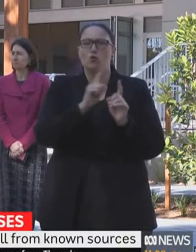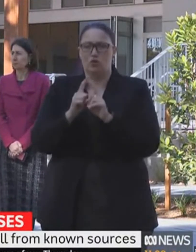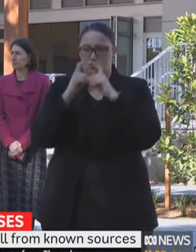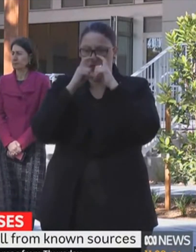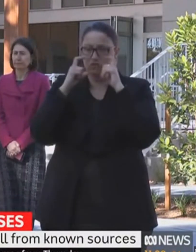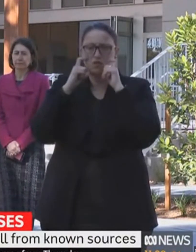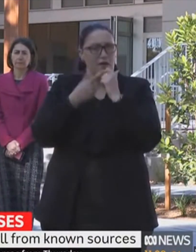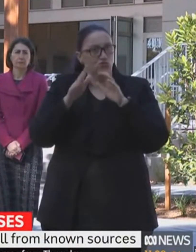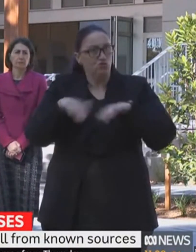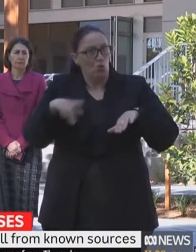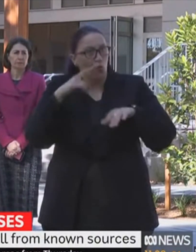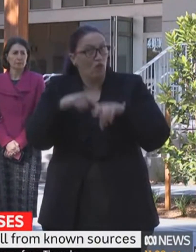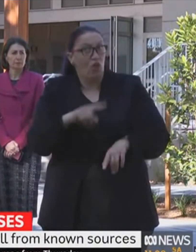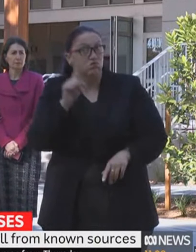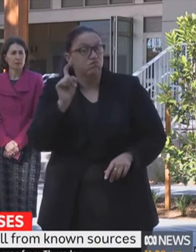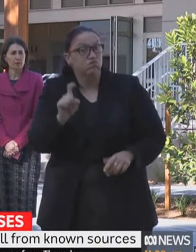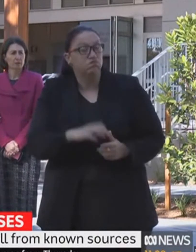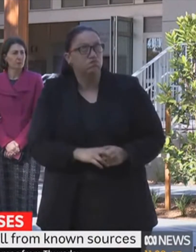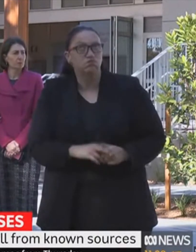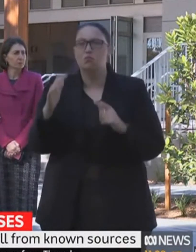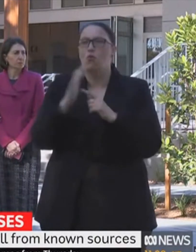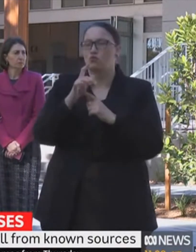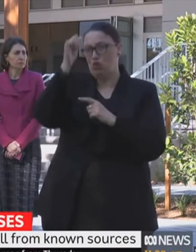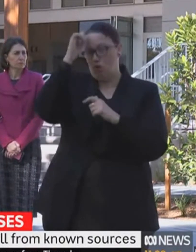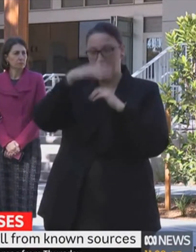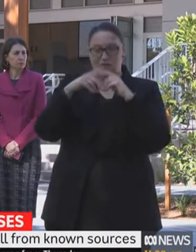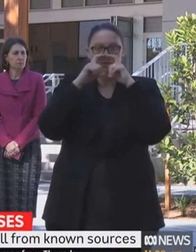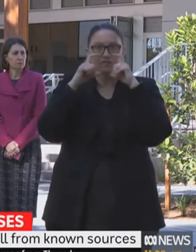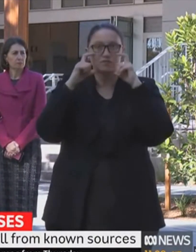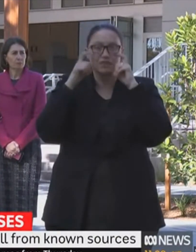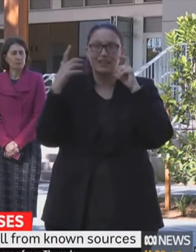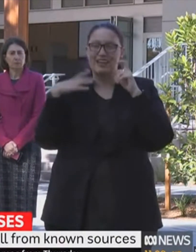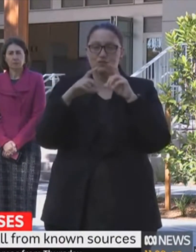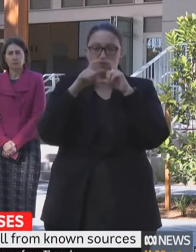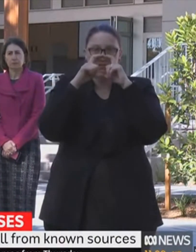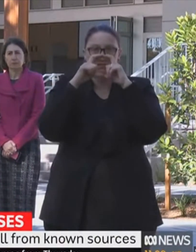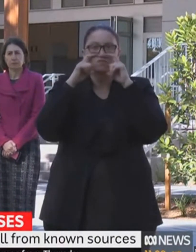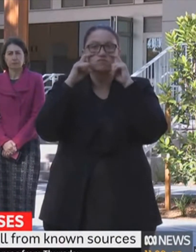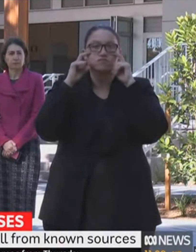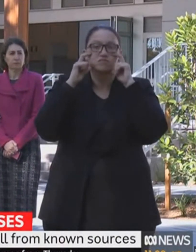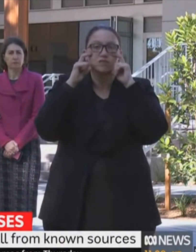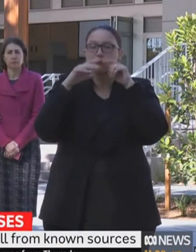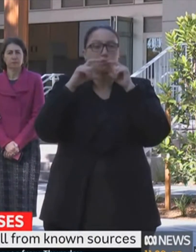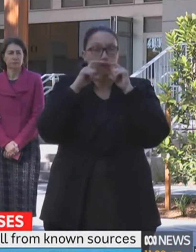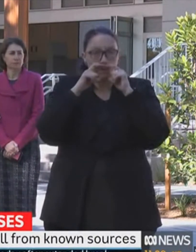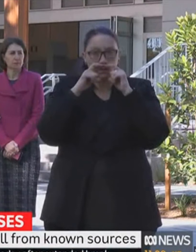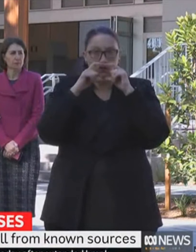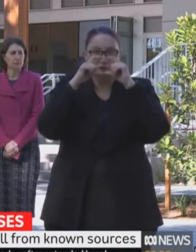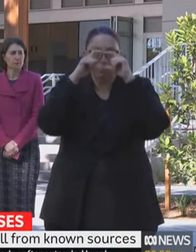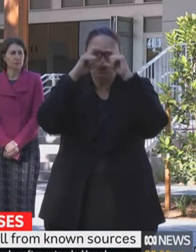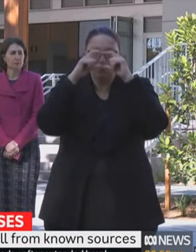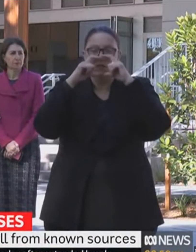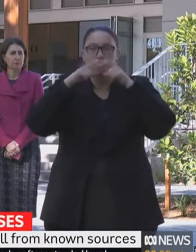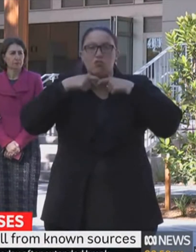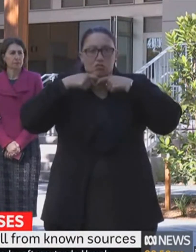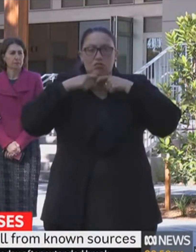So one of the other things, if people are going to wear face masks, they need to have them affixed to your nose and mouth. There's no point if they're